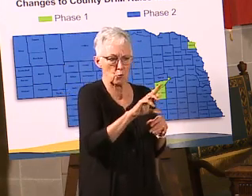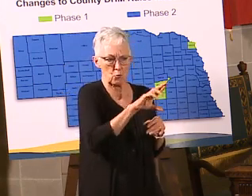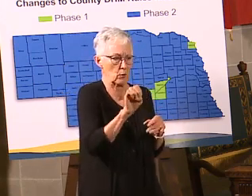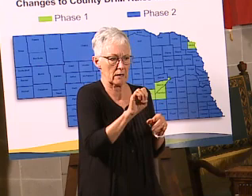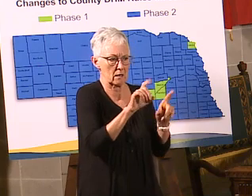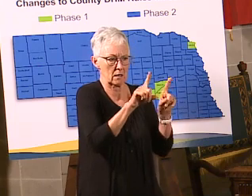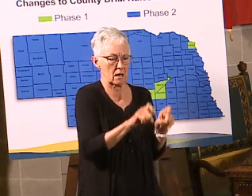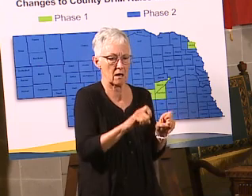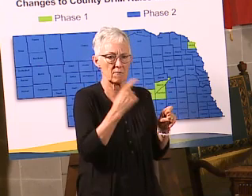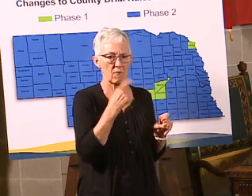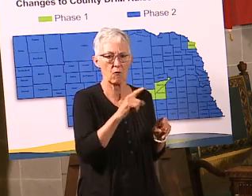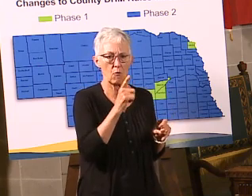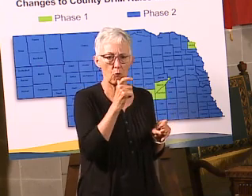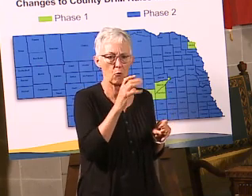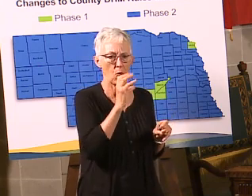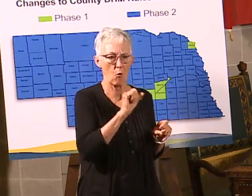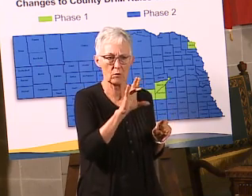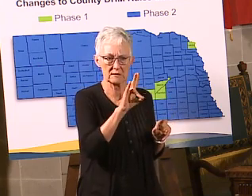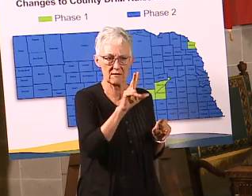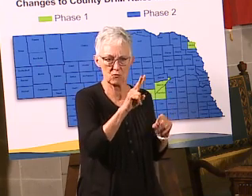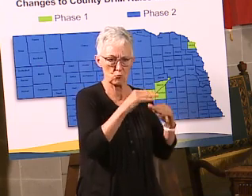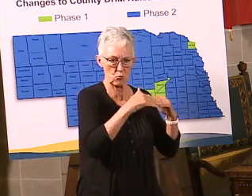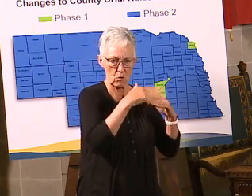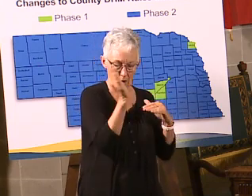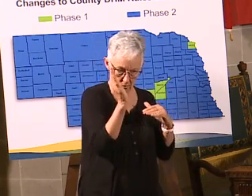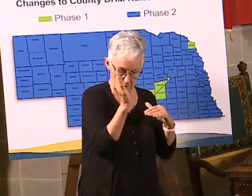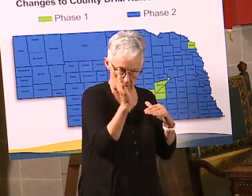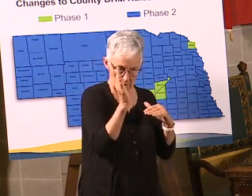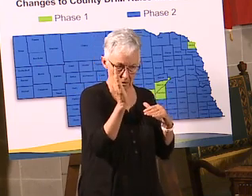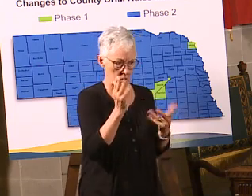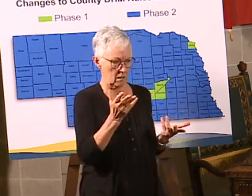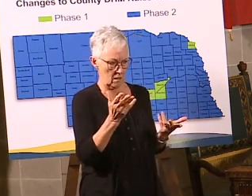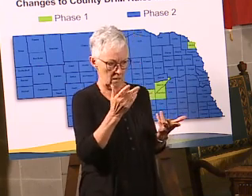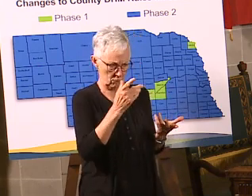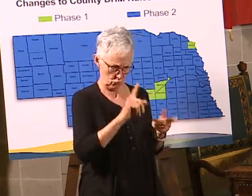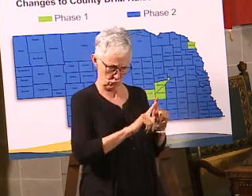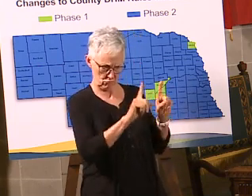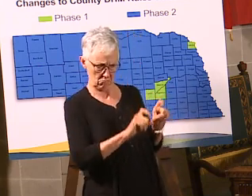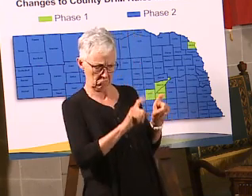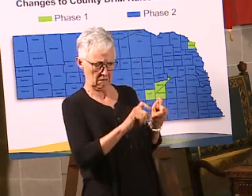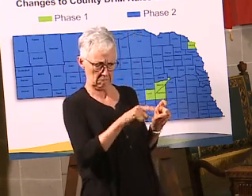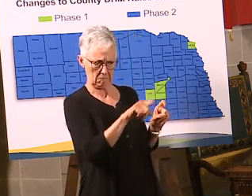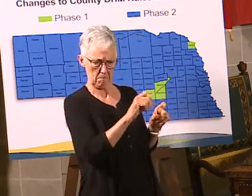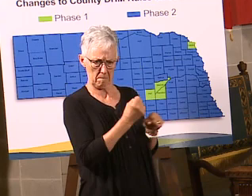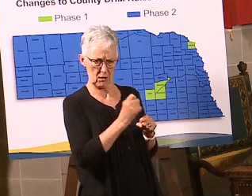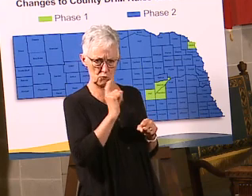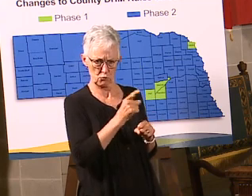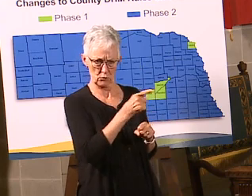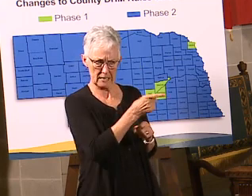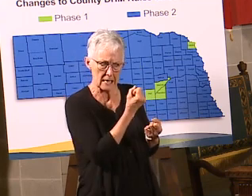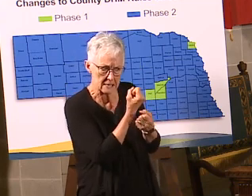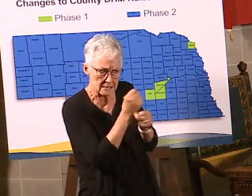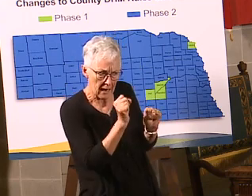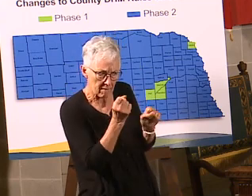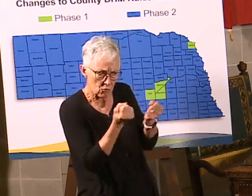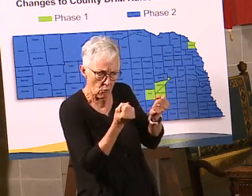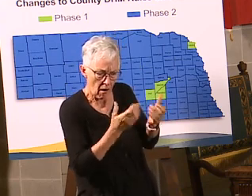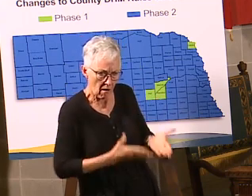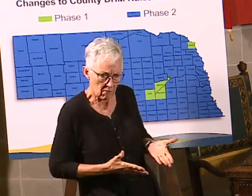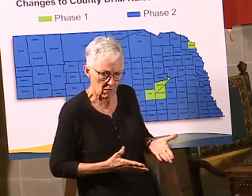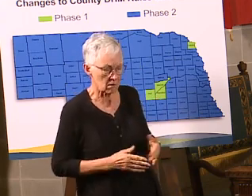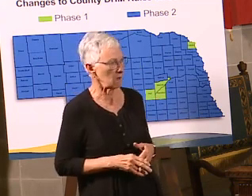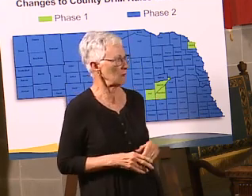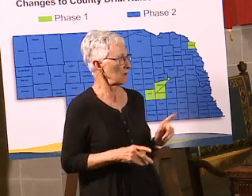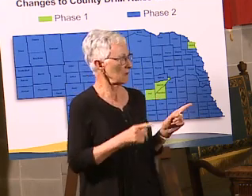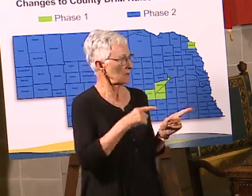another mechanism that's in play always if somebody feels the driver's unsafe, and they have the ability to submit a form to us we call a recall notice, where